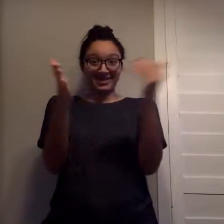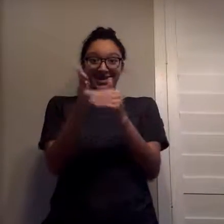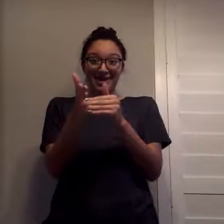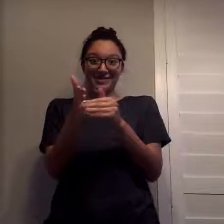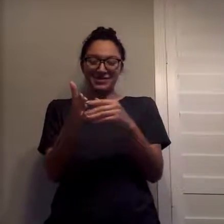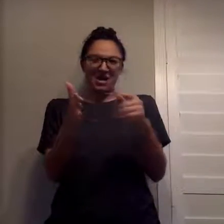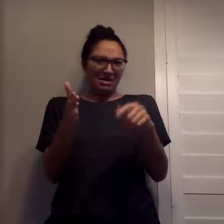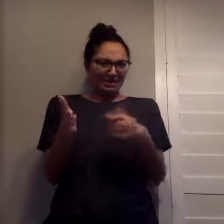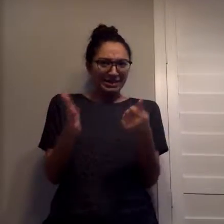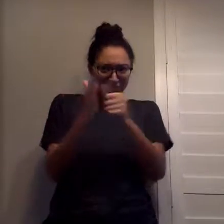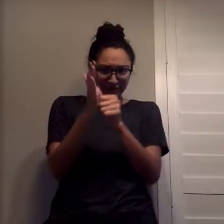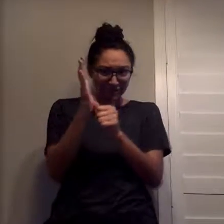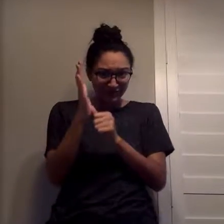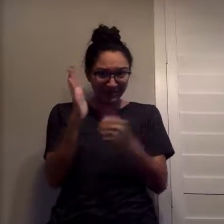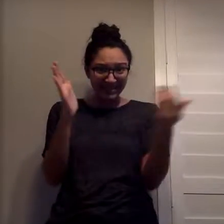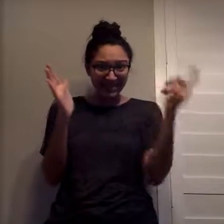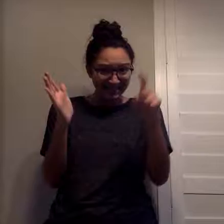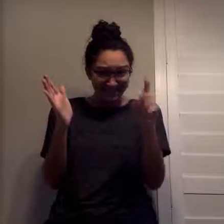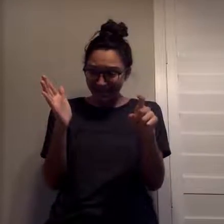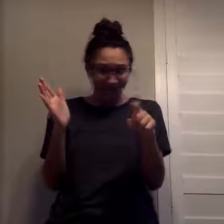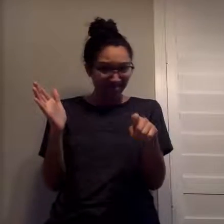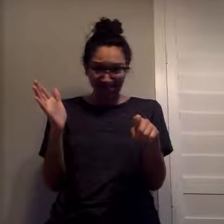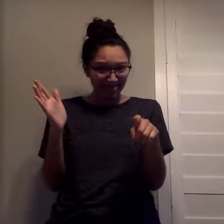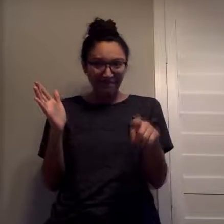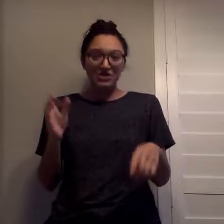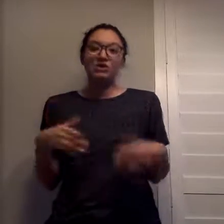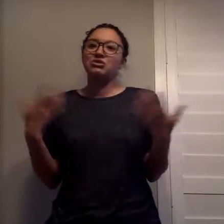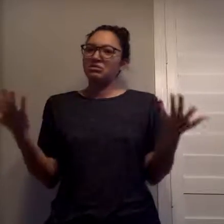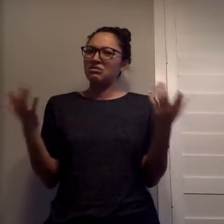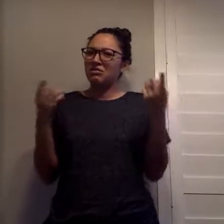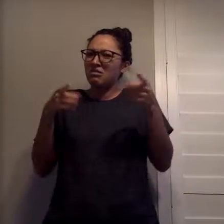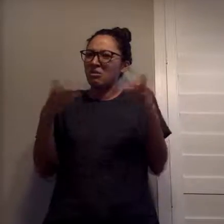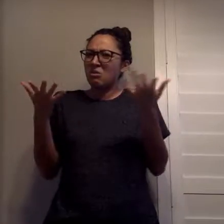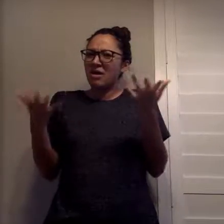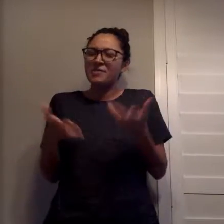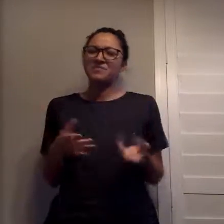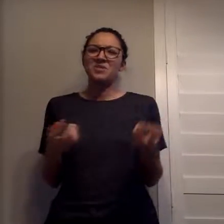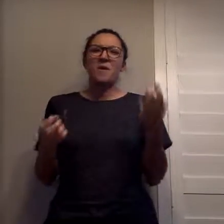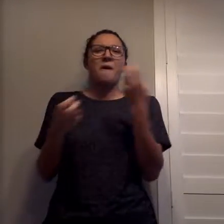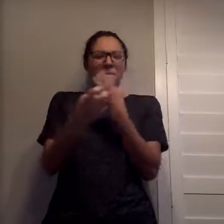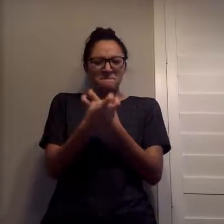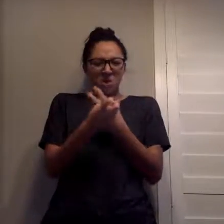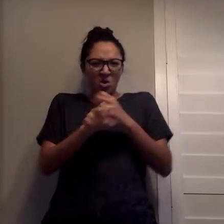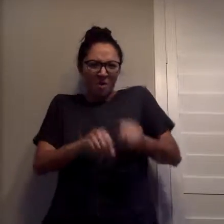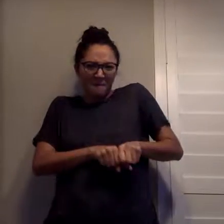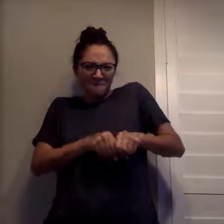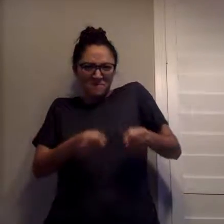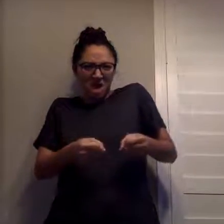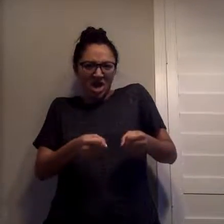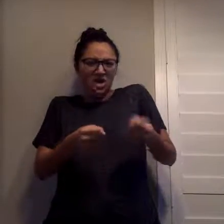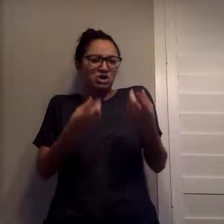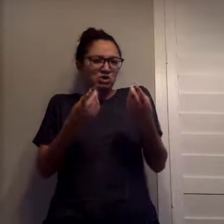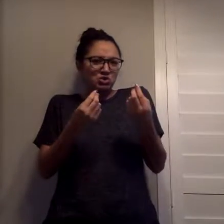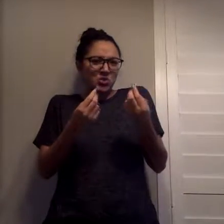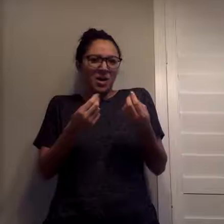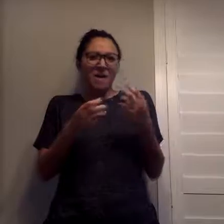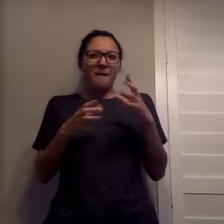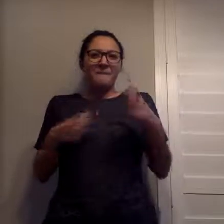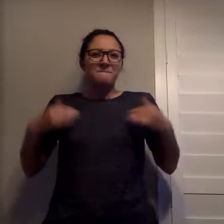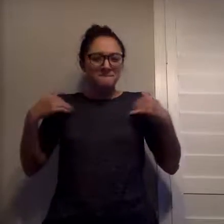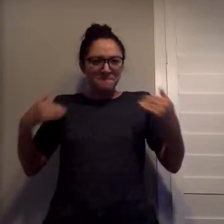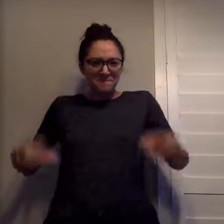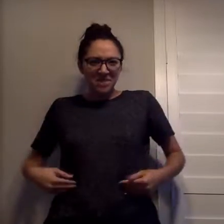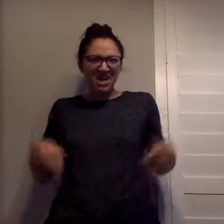need it anymore. Turns out, when you break a bone, your body scavenges calcium from all the bones in your body